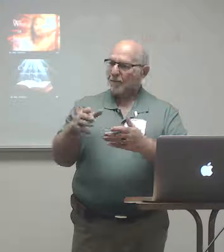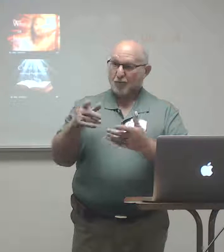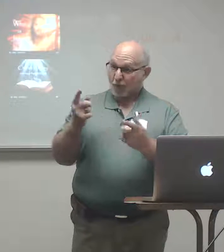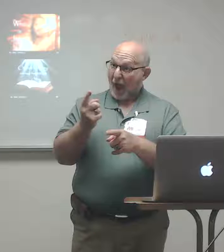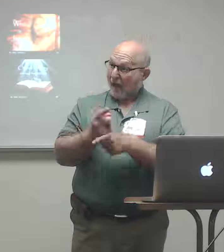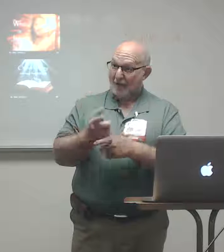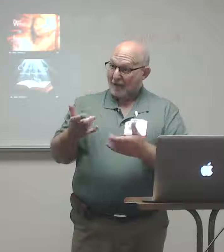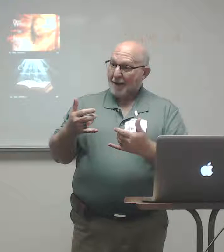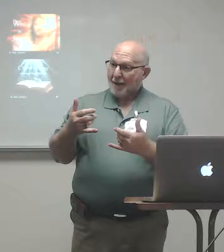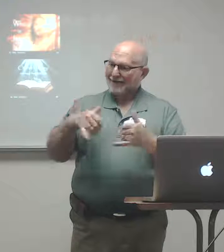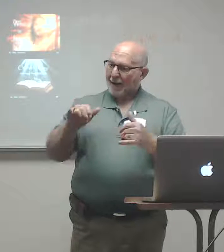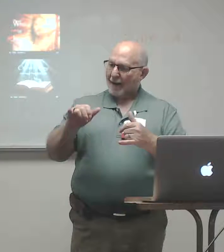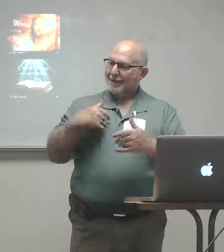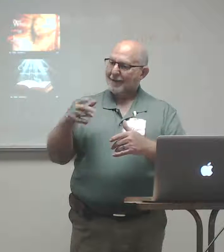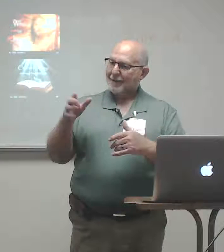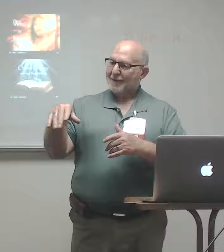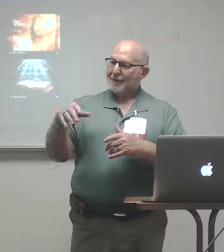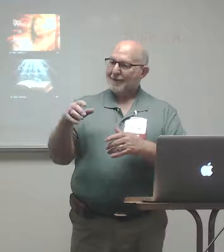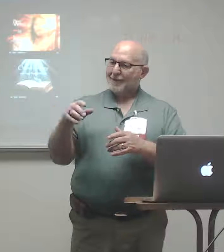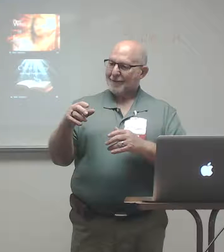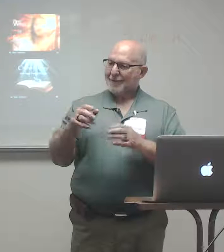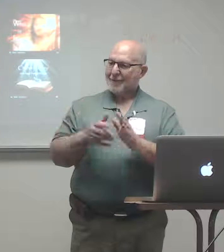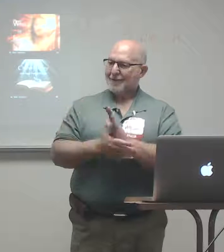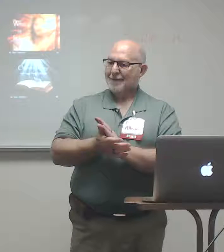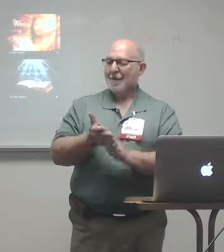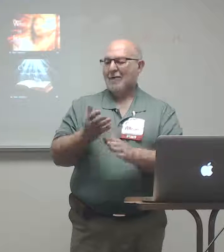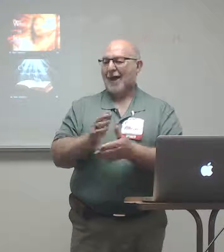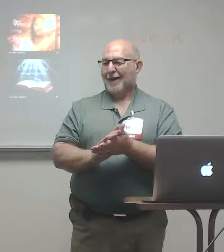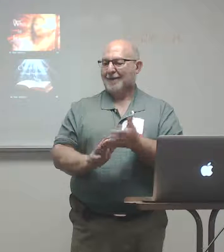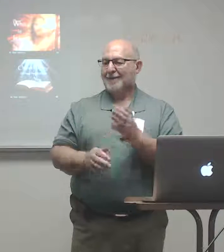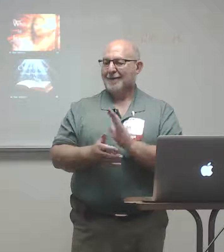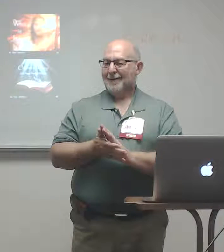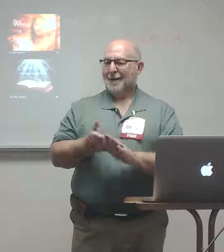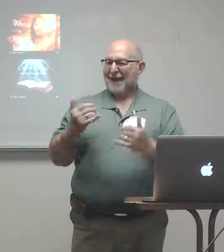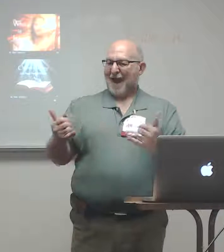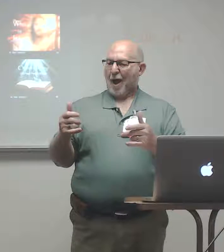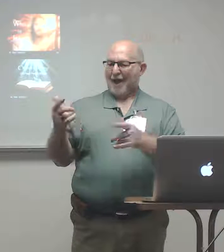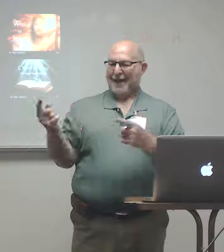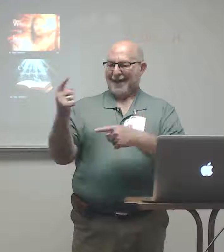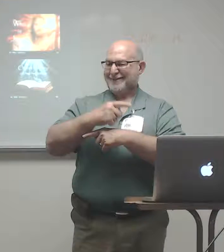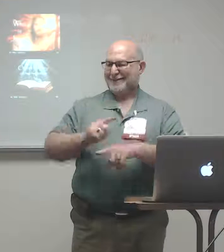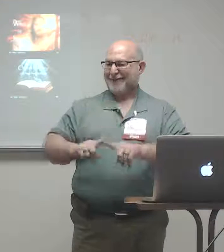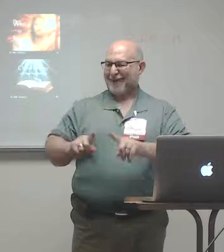What about the ones in the church program that they don't have anything that comes up in the church program?